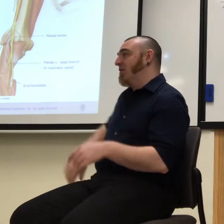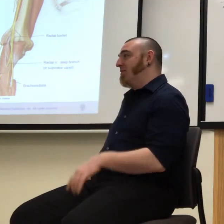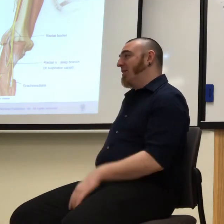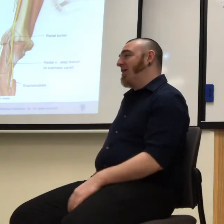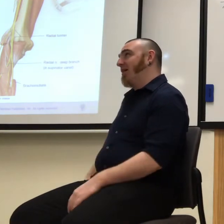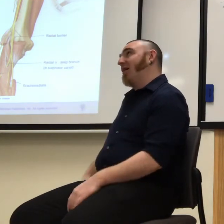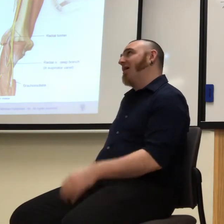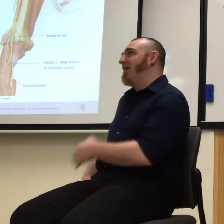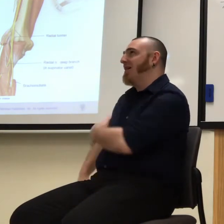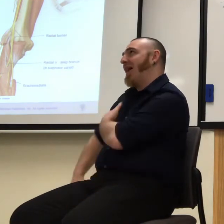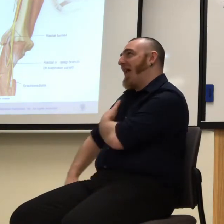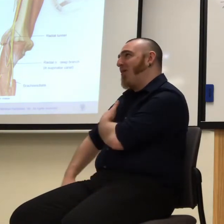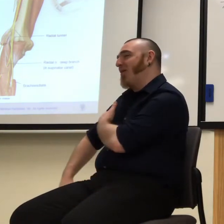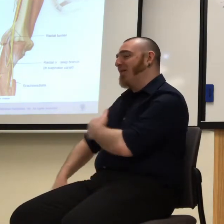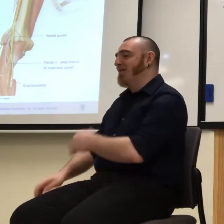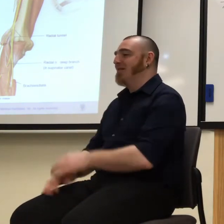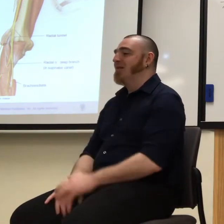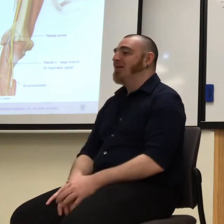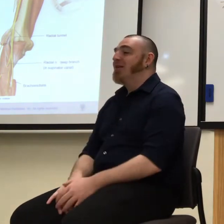see here. Radial nerve.